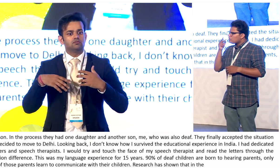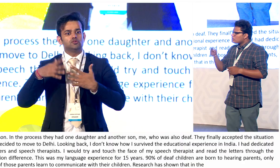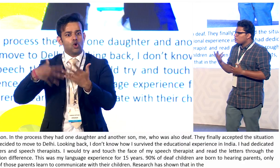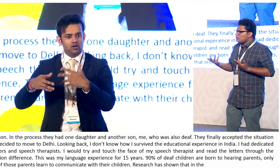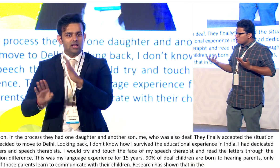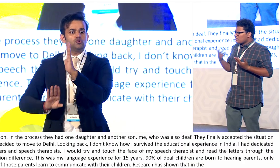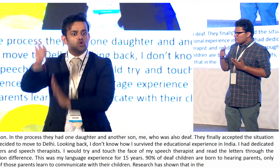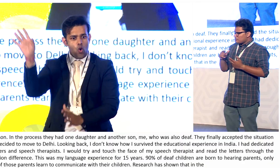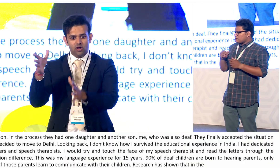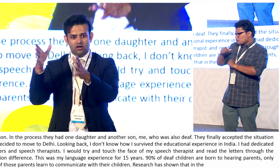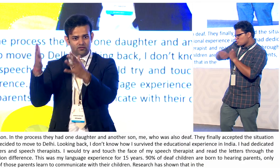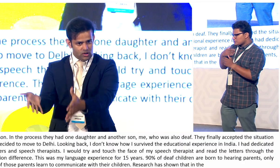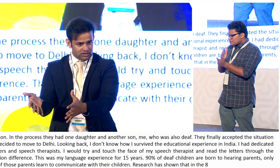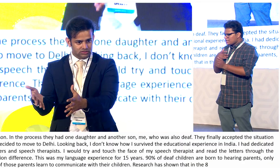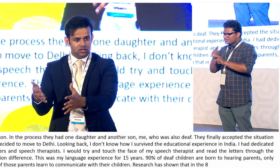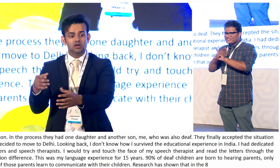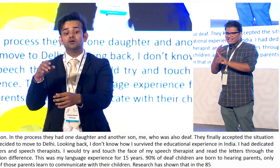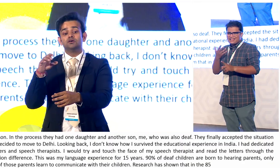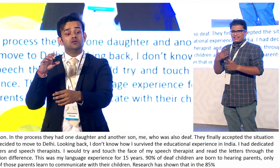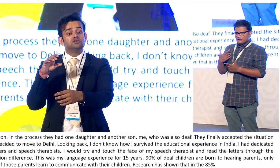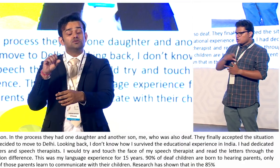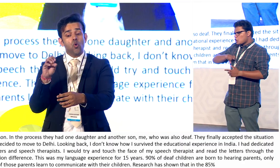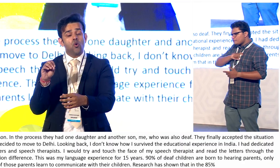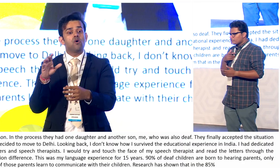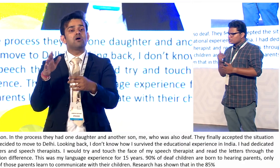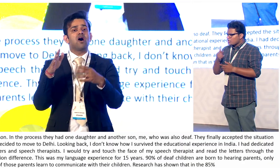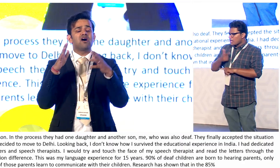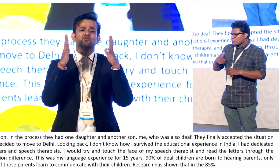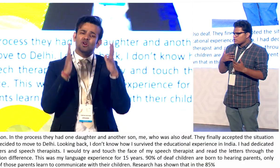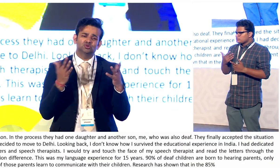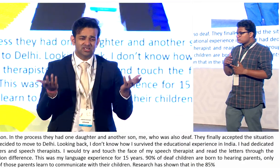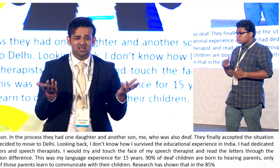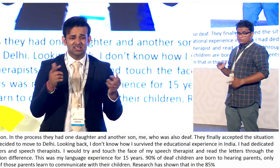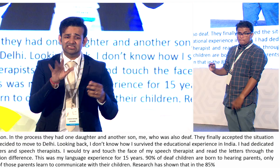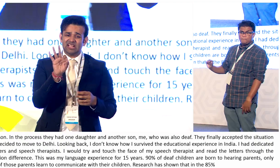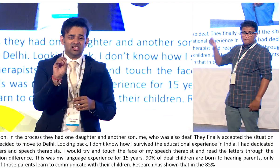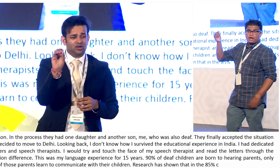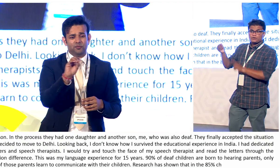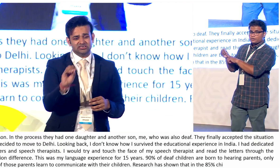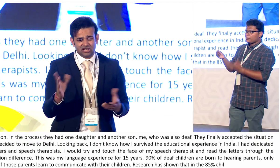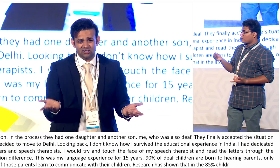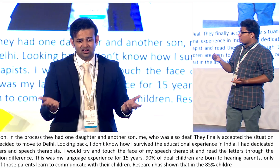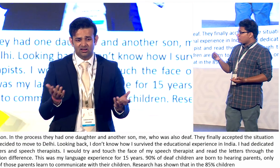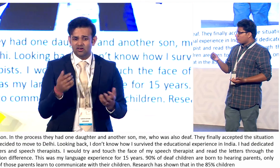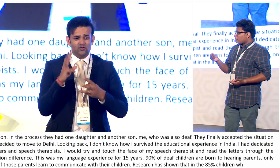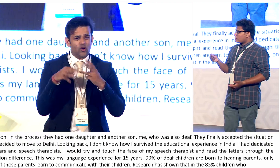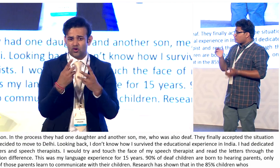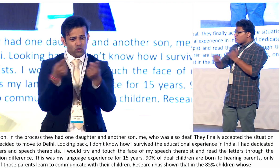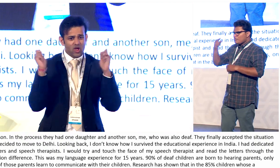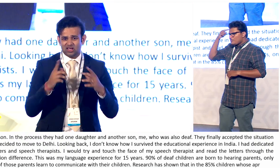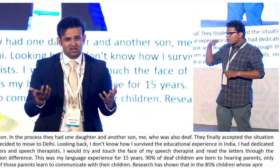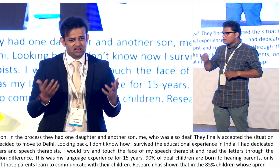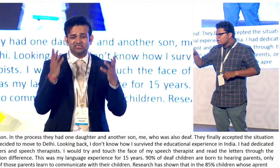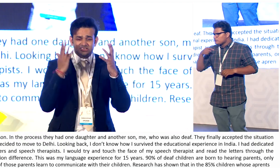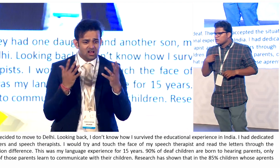of social skills, independence, confidence, language acquisition, much better, much higher. So think about it. We're talking